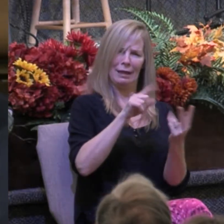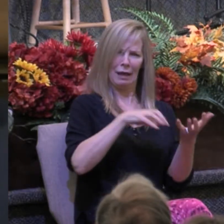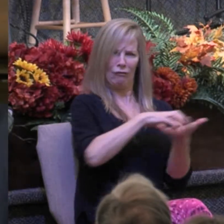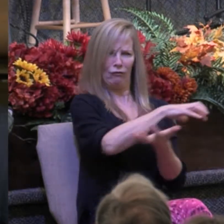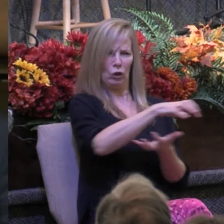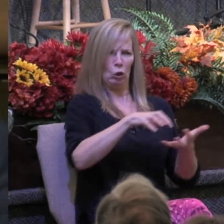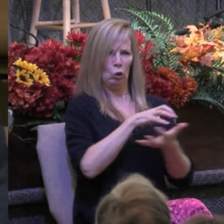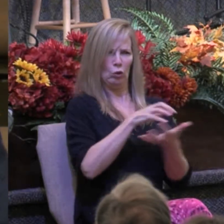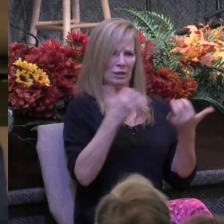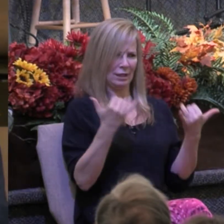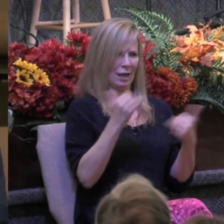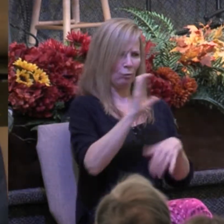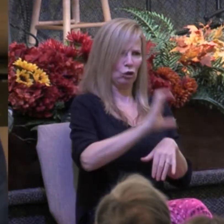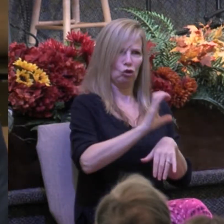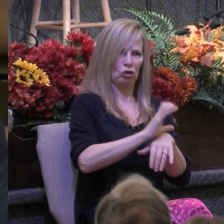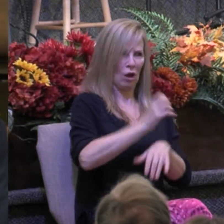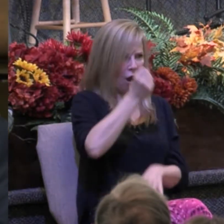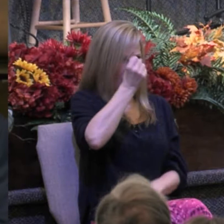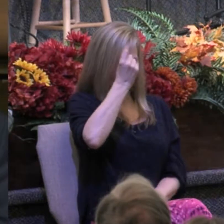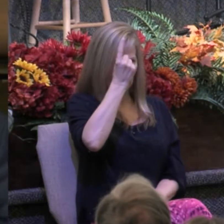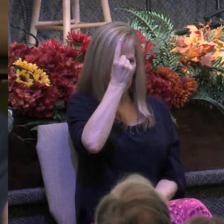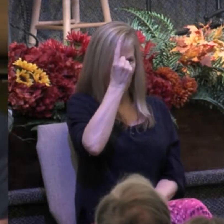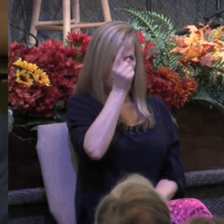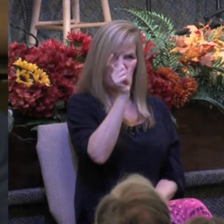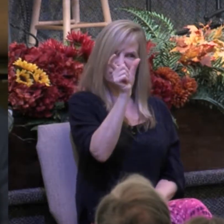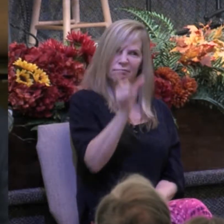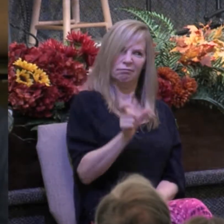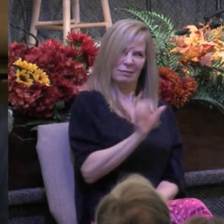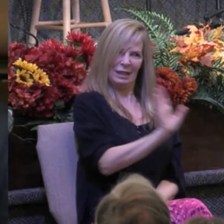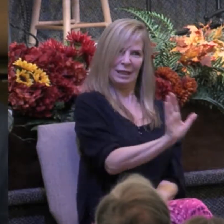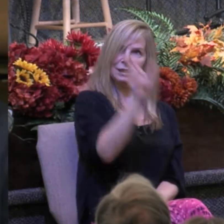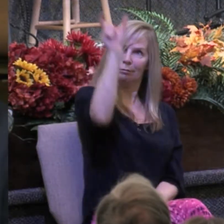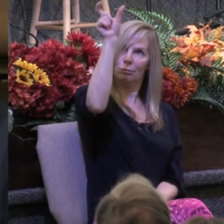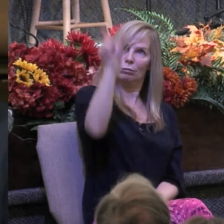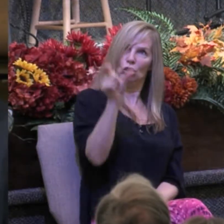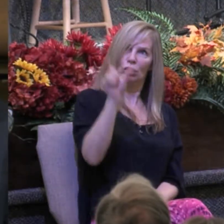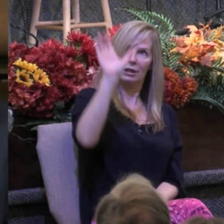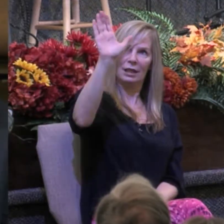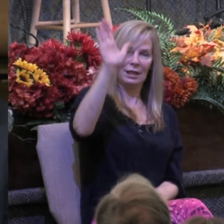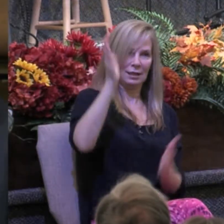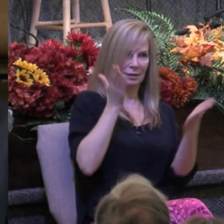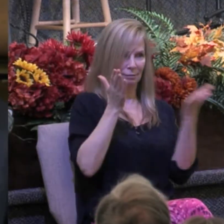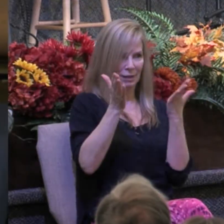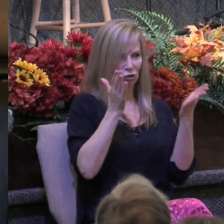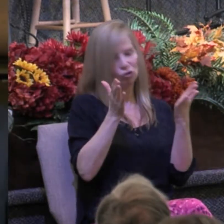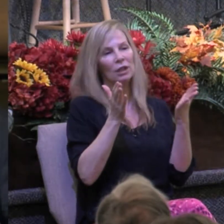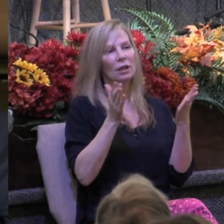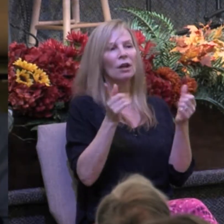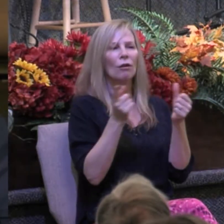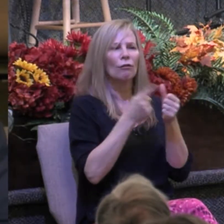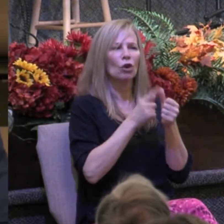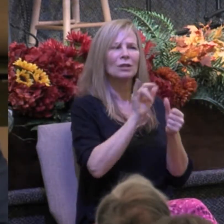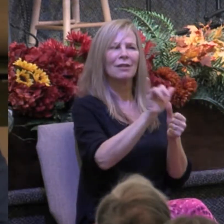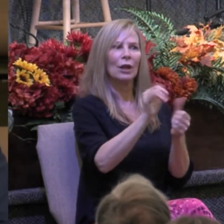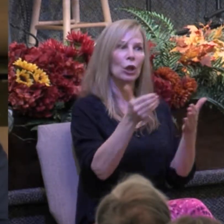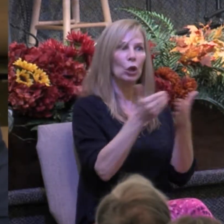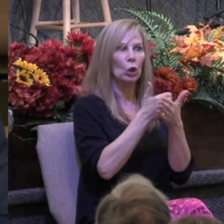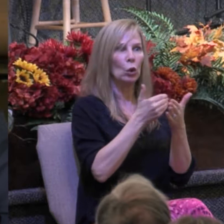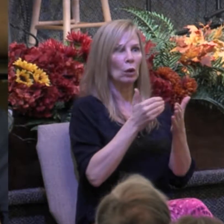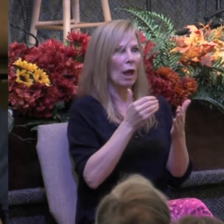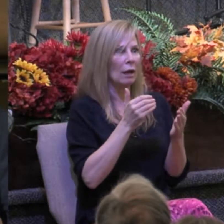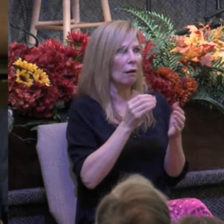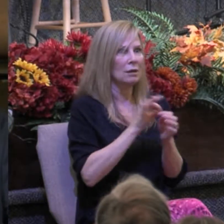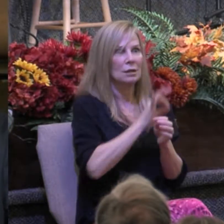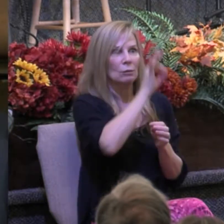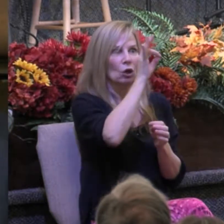church's understanding of the person, of his person and ministry. On the one hand, the charismatic movement is obsessed with the